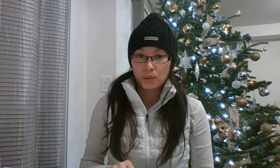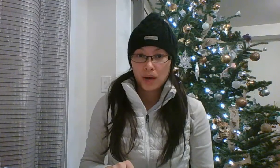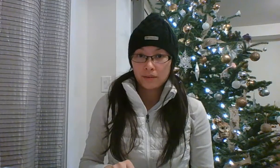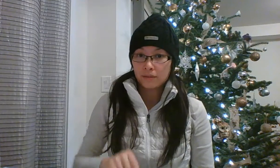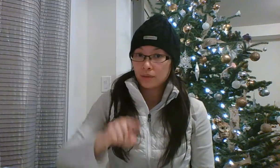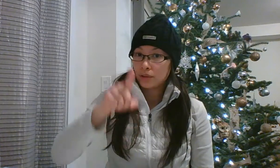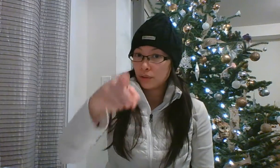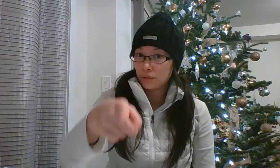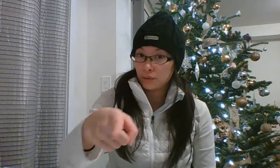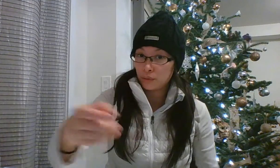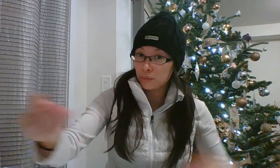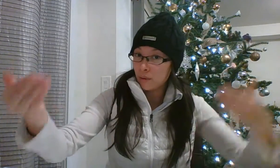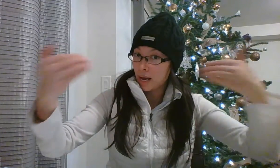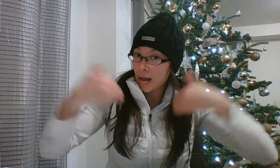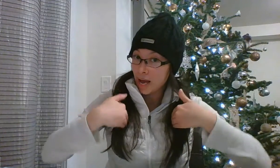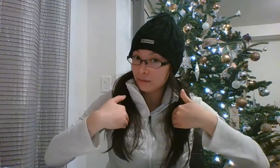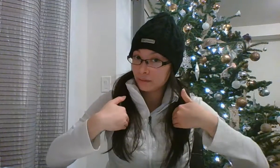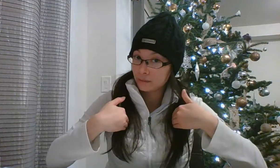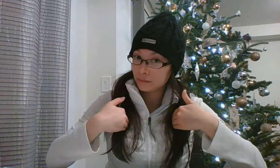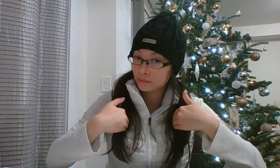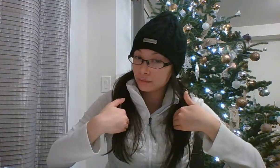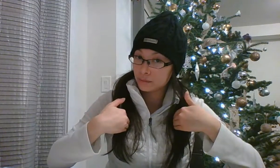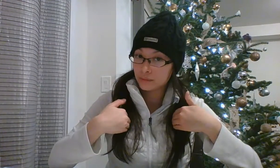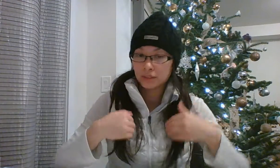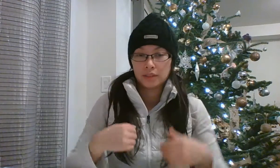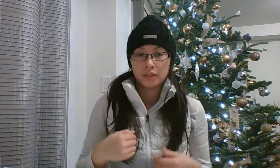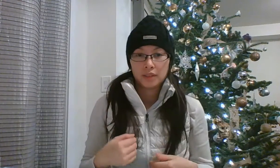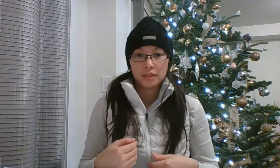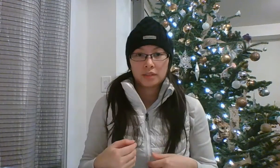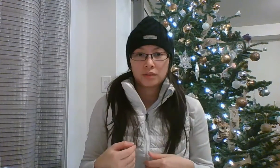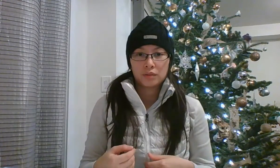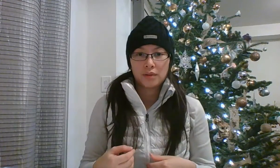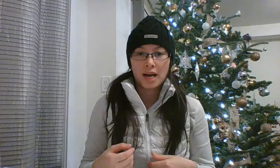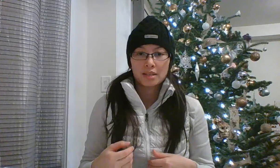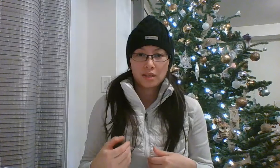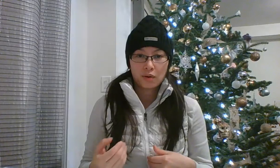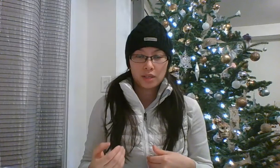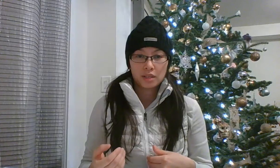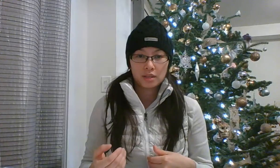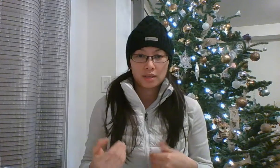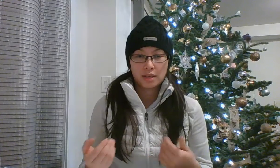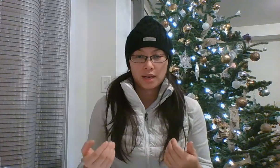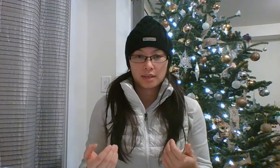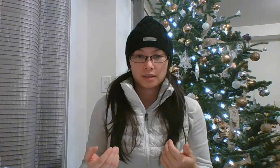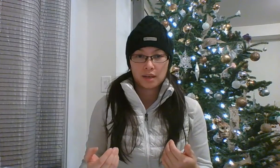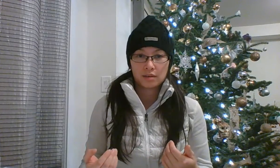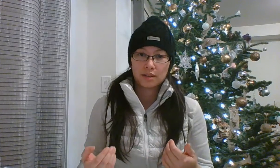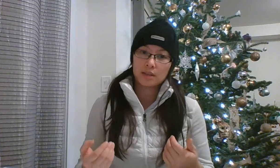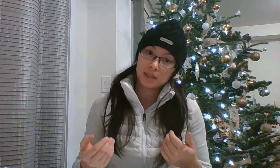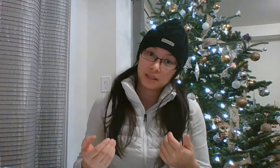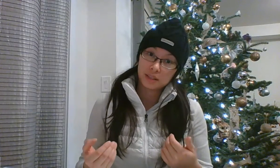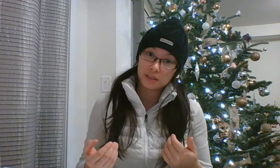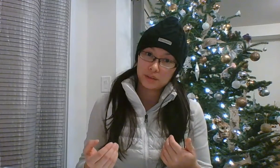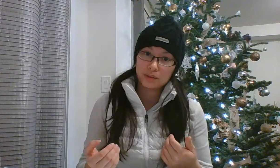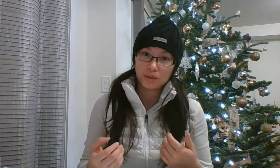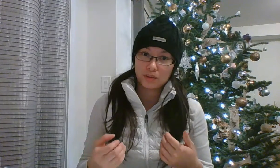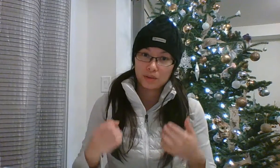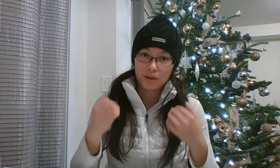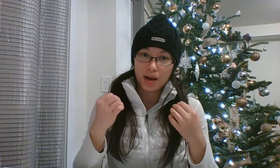have? You have? So to ask the questions in ASL, it's like your